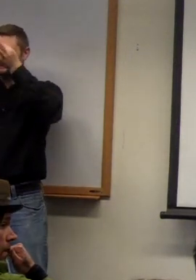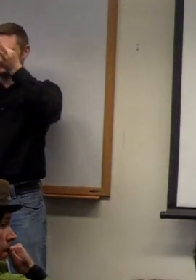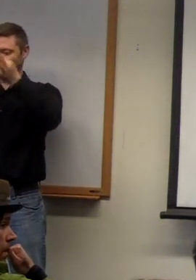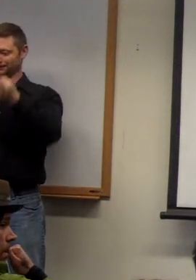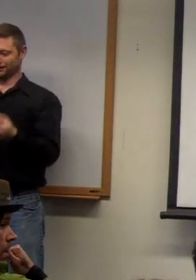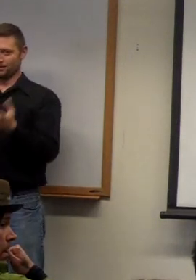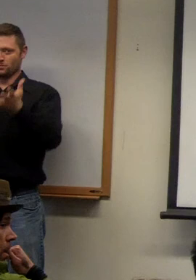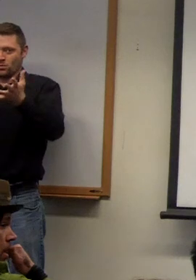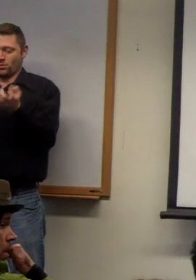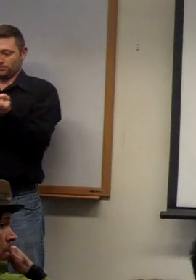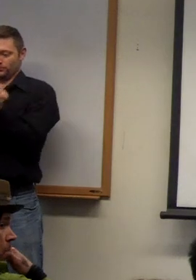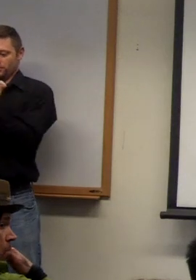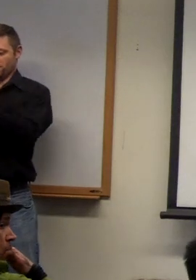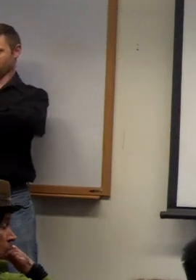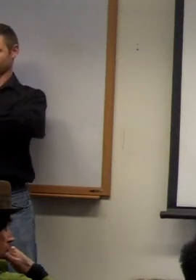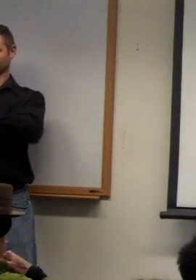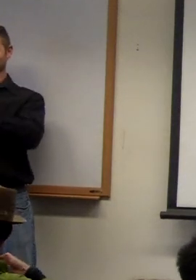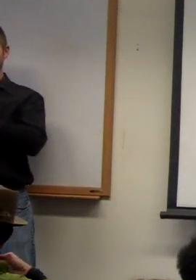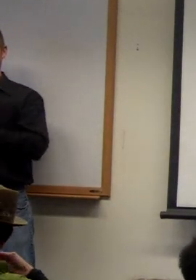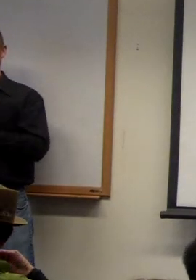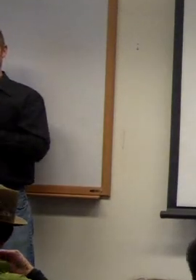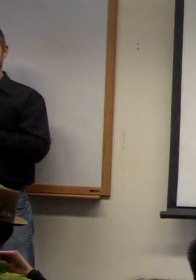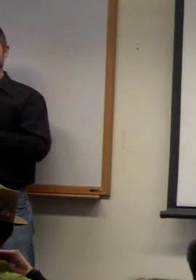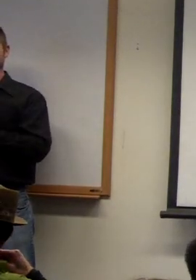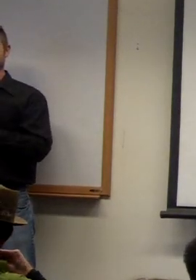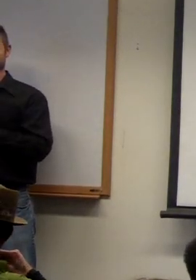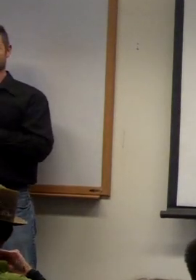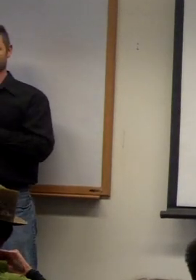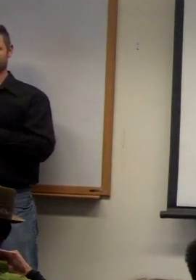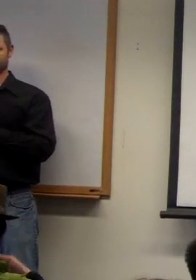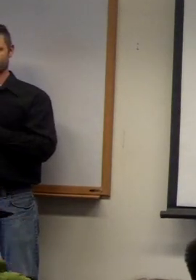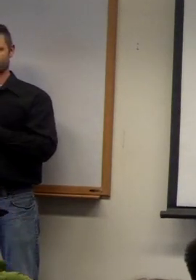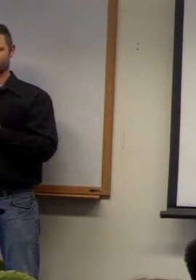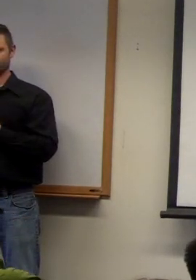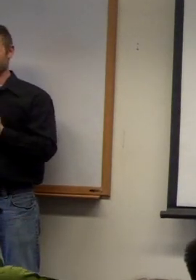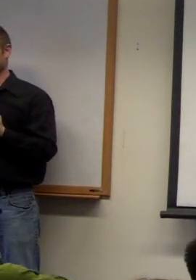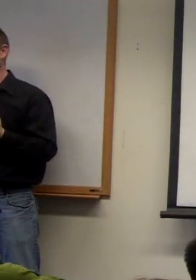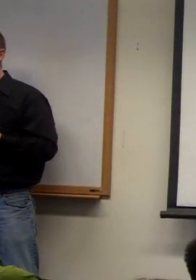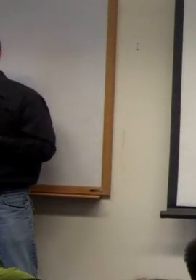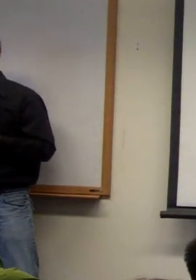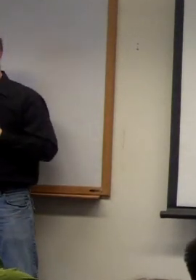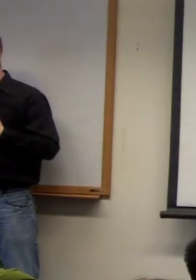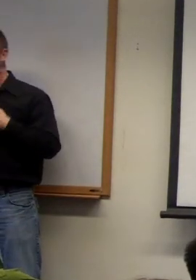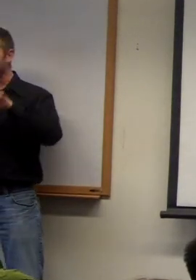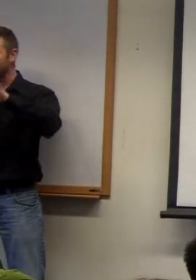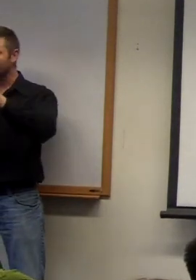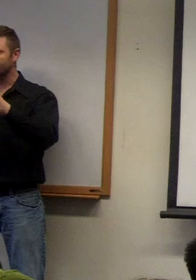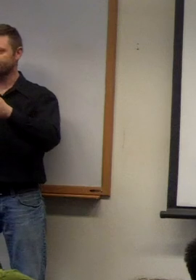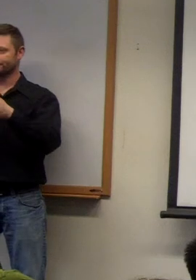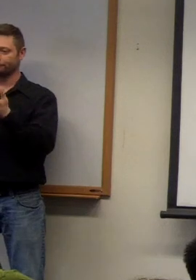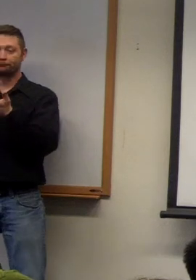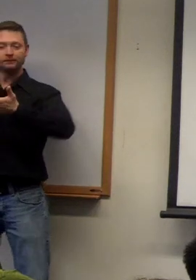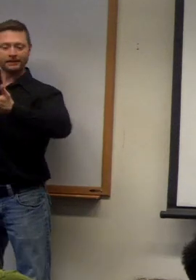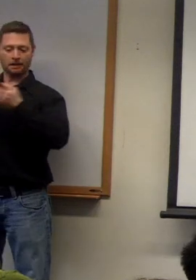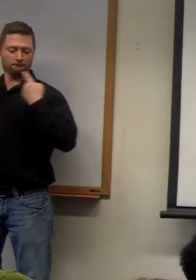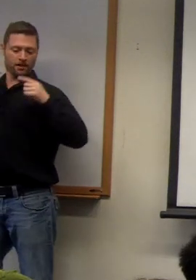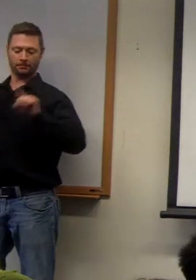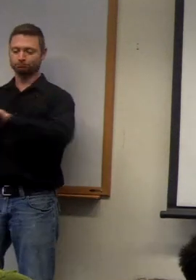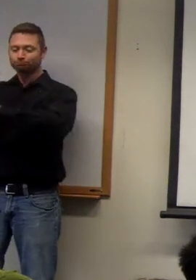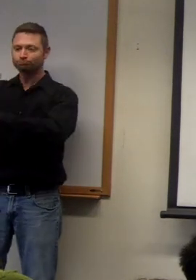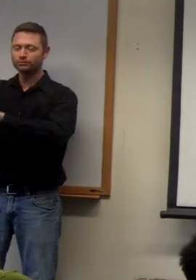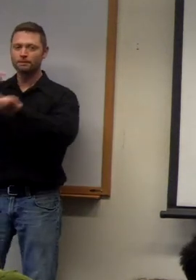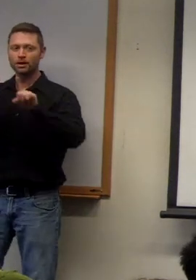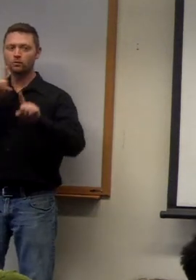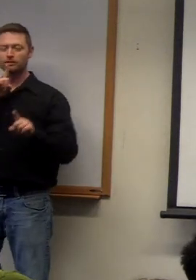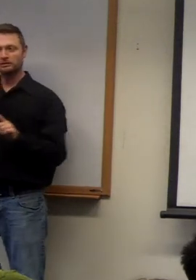we want to do better. And that's not saying that Black people just need to get it together and we just need to, you know, get off our butts and all of that. But we